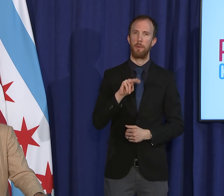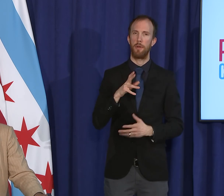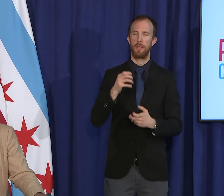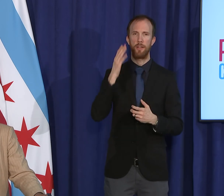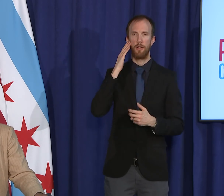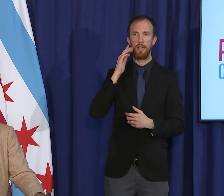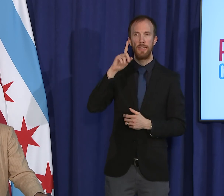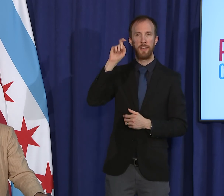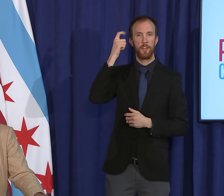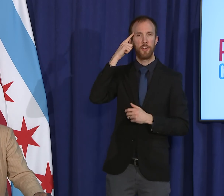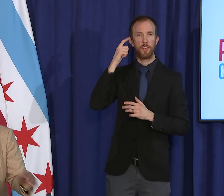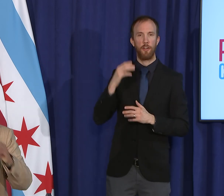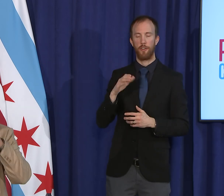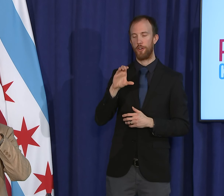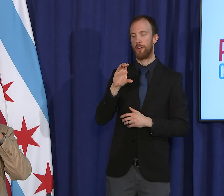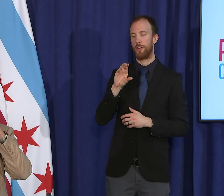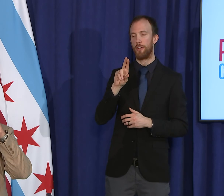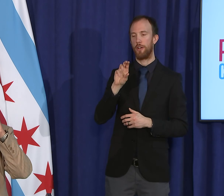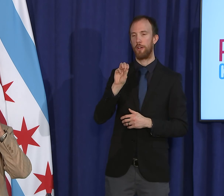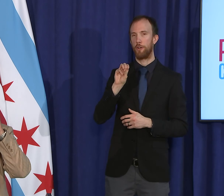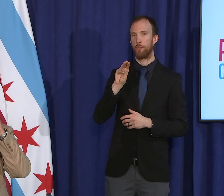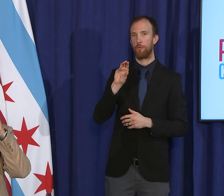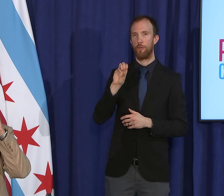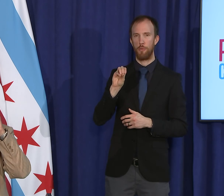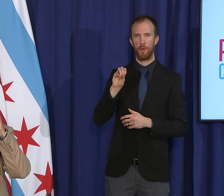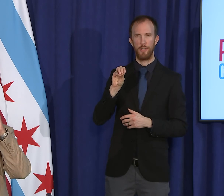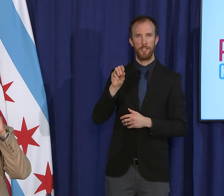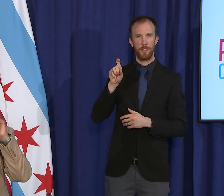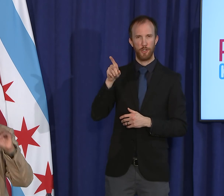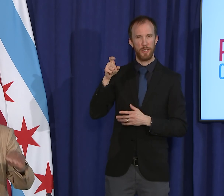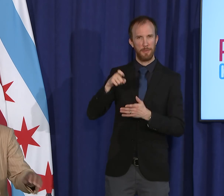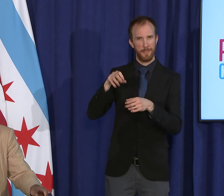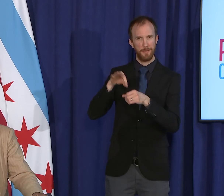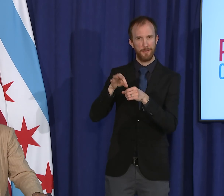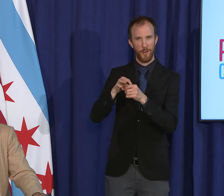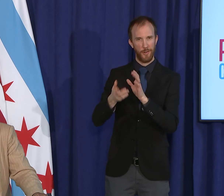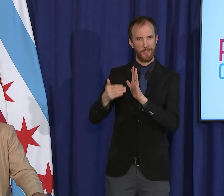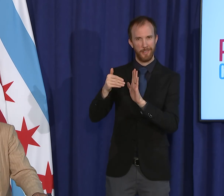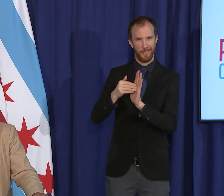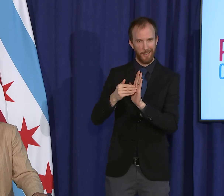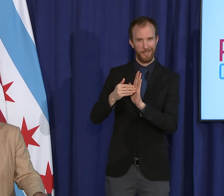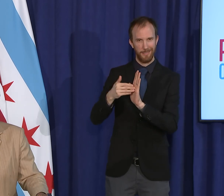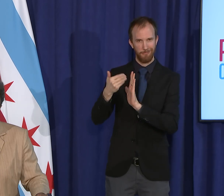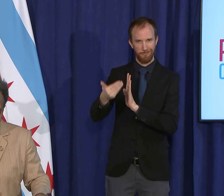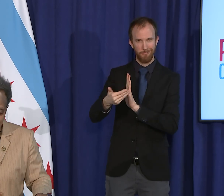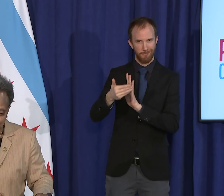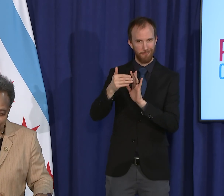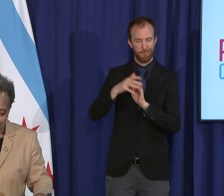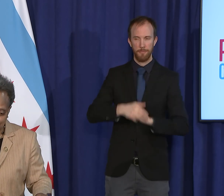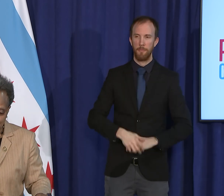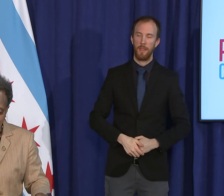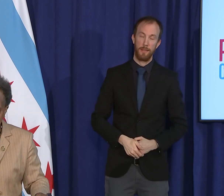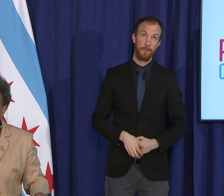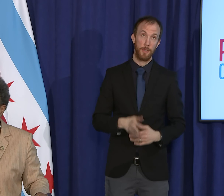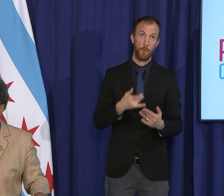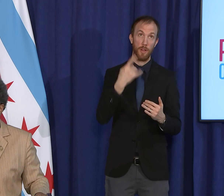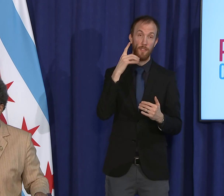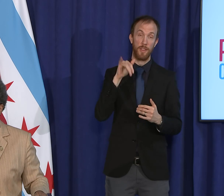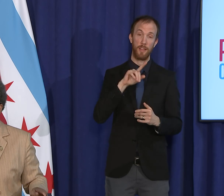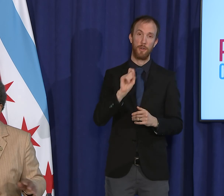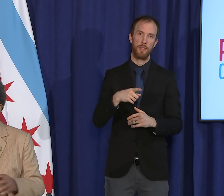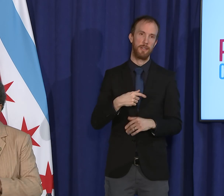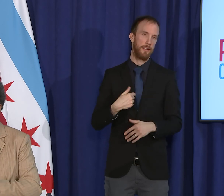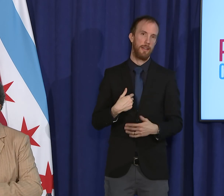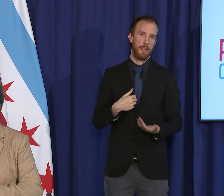Cuomo deserve re-election? I was waiting for somebody to ask me that question, right? Look, I'm not there